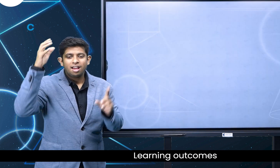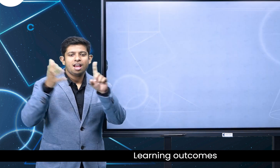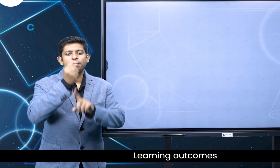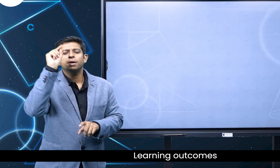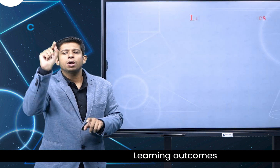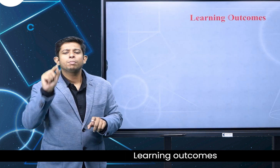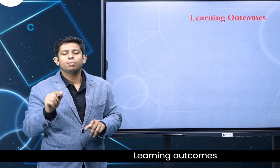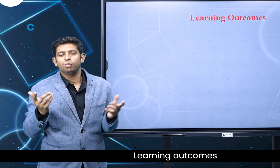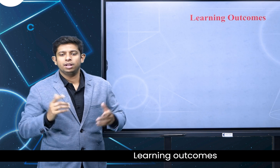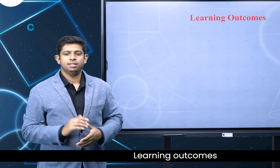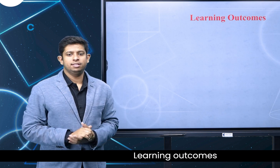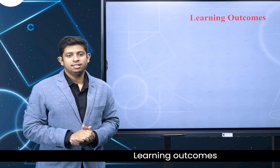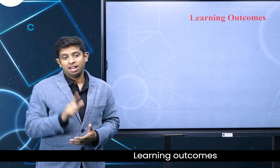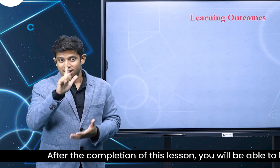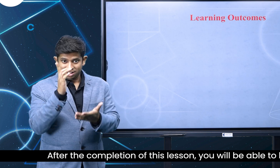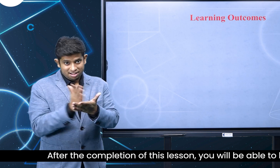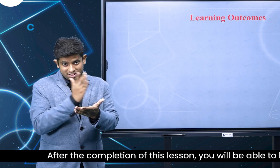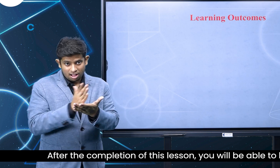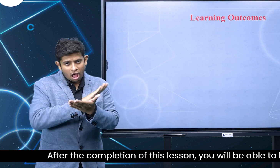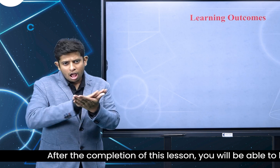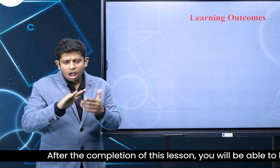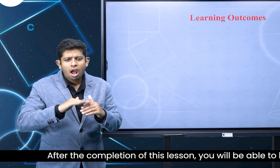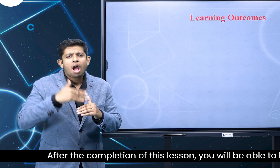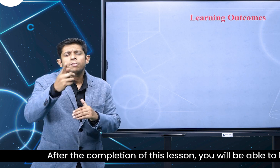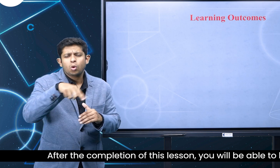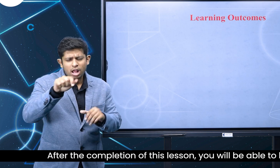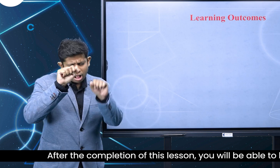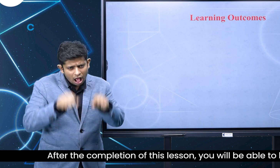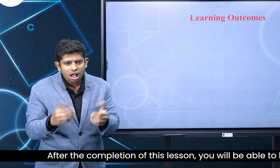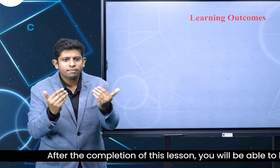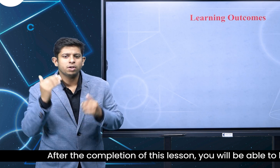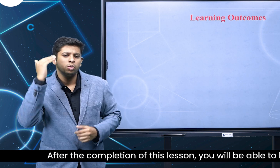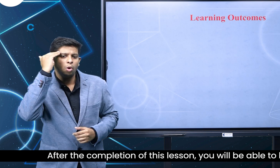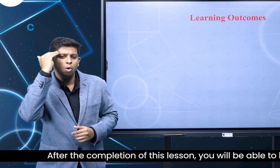Learning outcomes. After the completion of this lesson, you will be able to know: